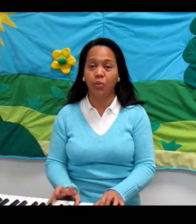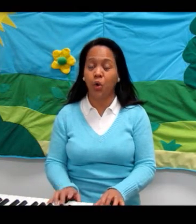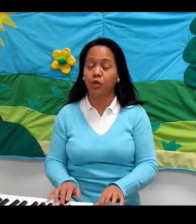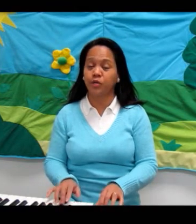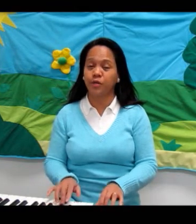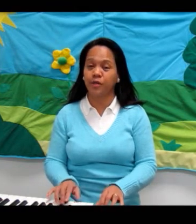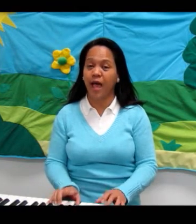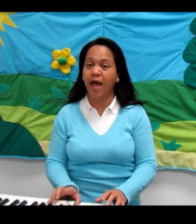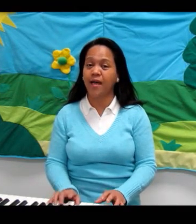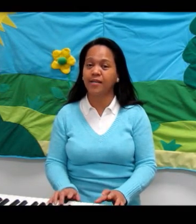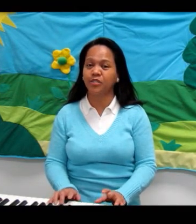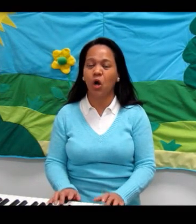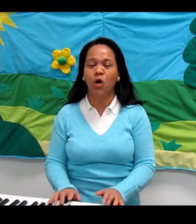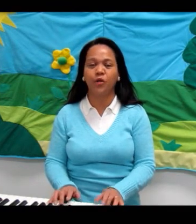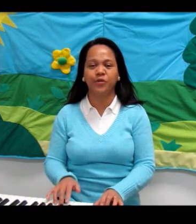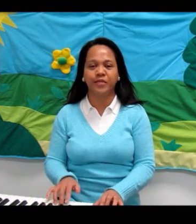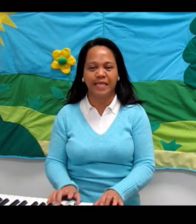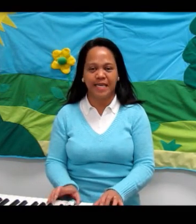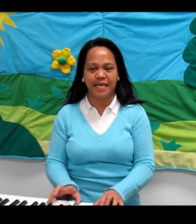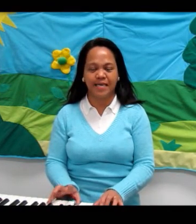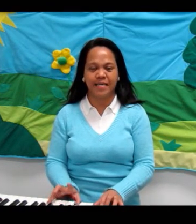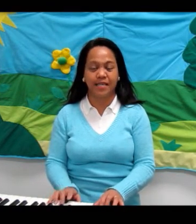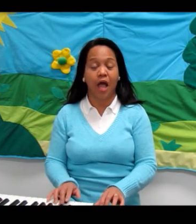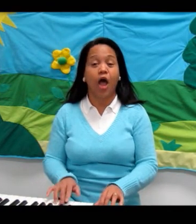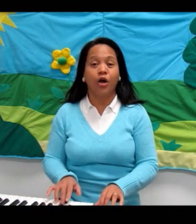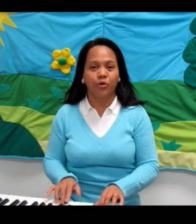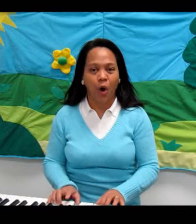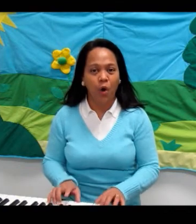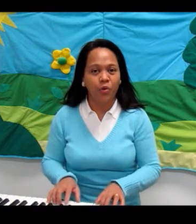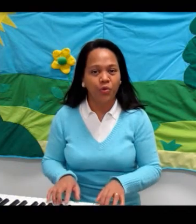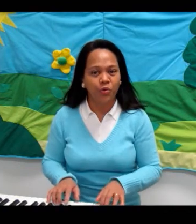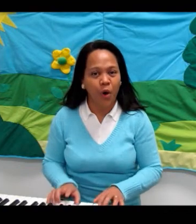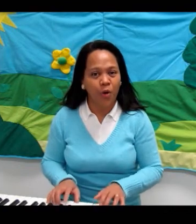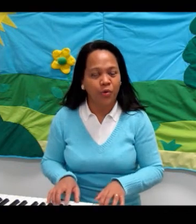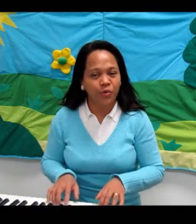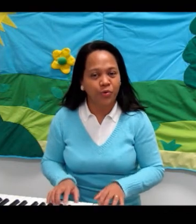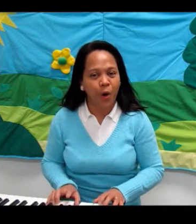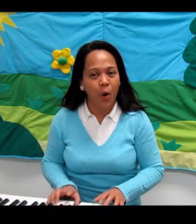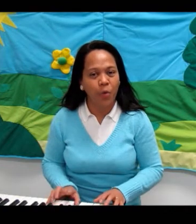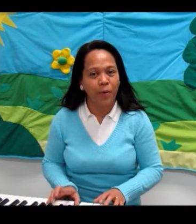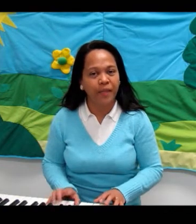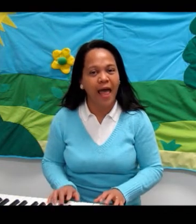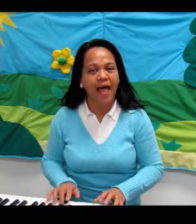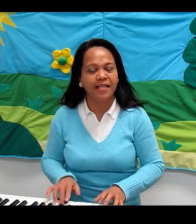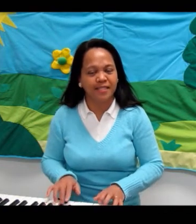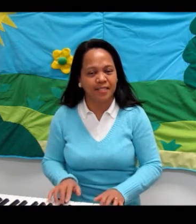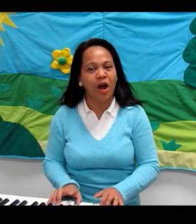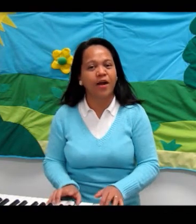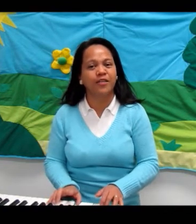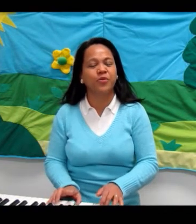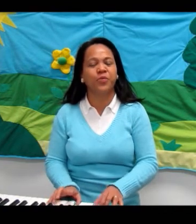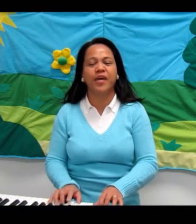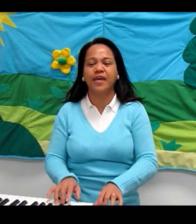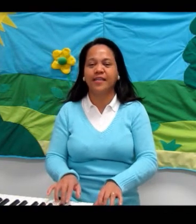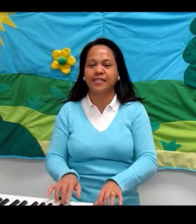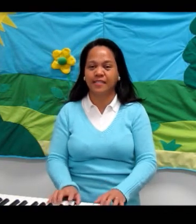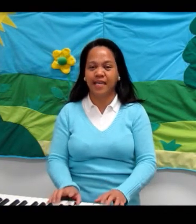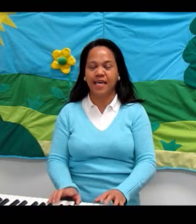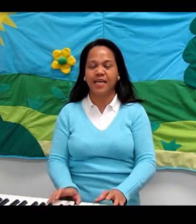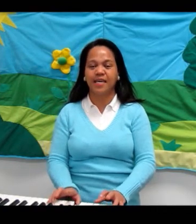water, that is all you need. Grow, grow, grow a plant, starting with a seed.